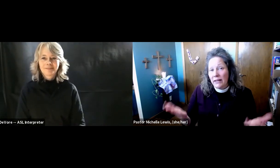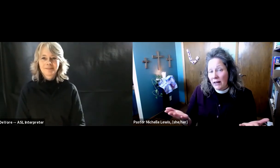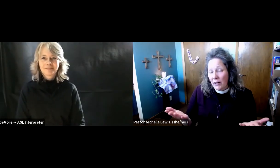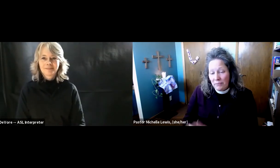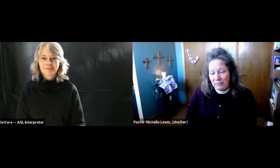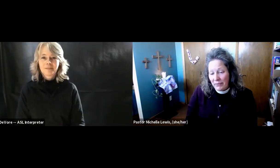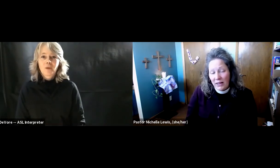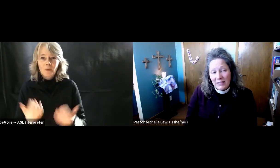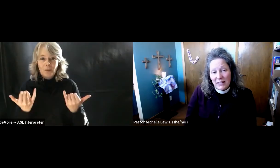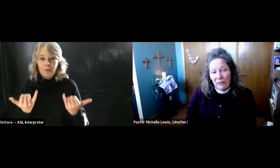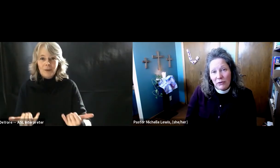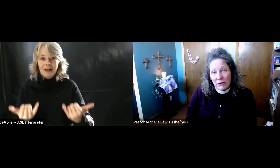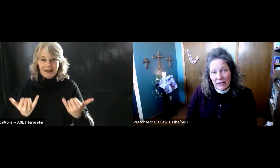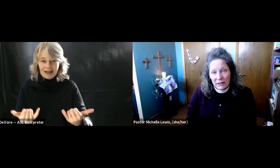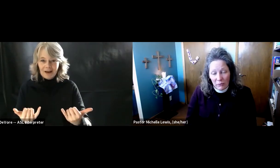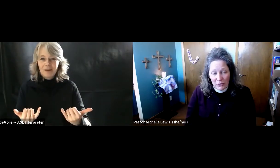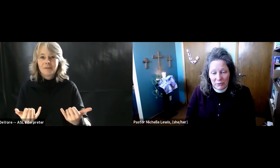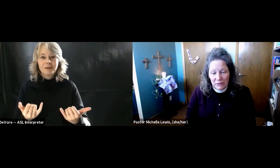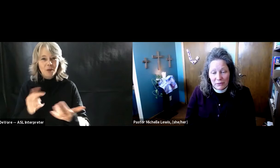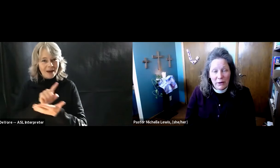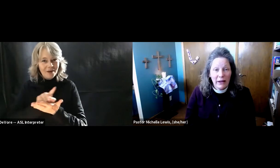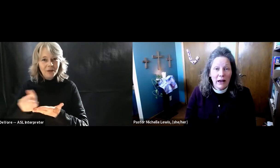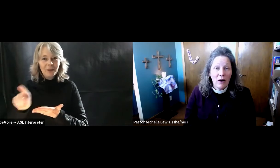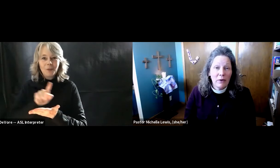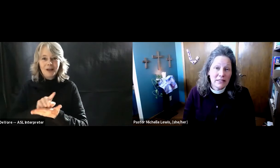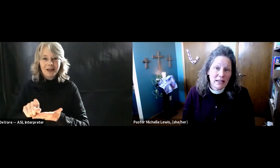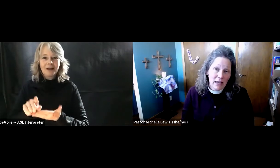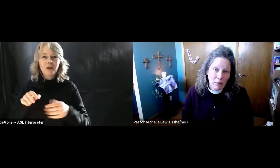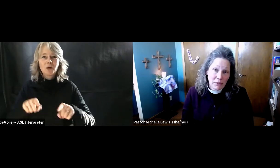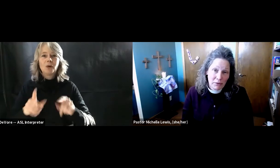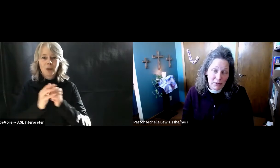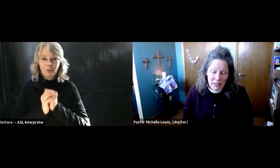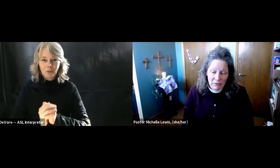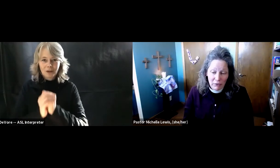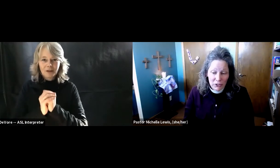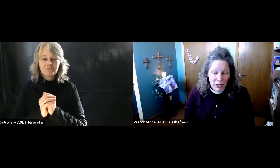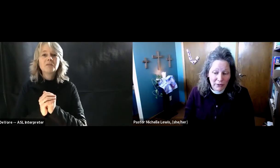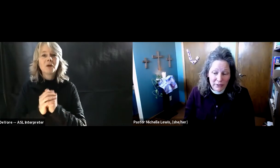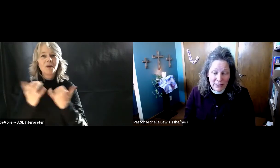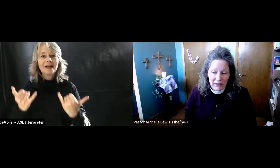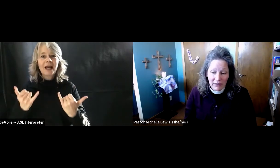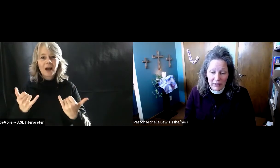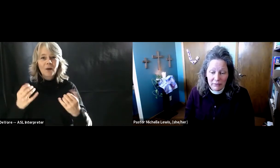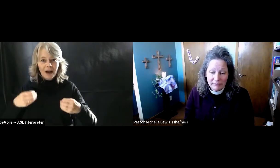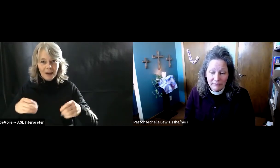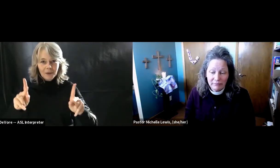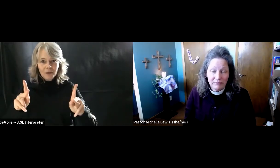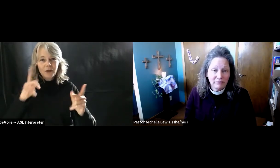And right now, as in every week in our worship service, right now is an opportunity for generous